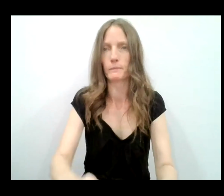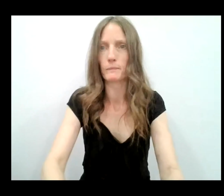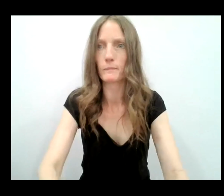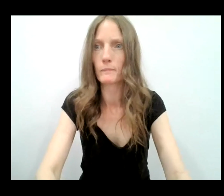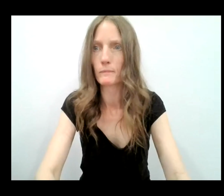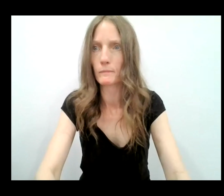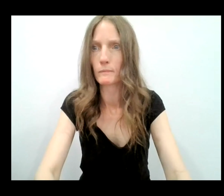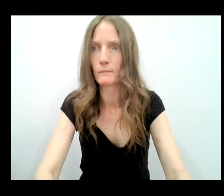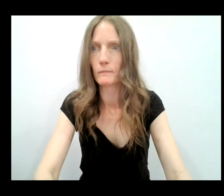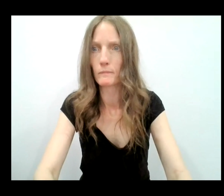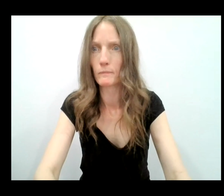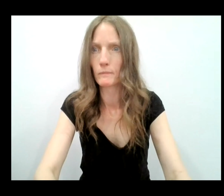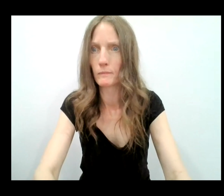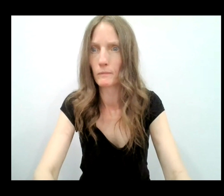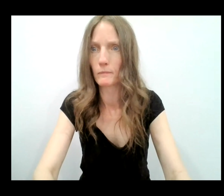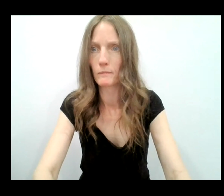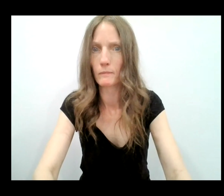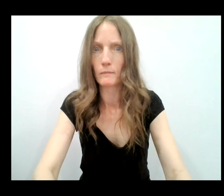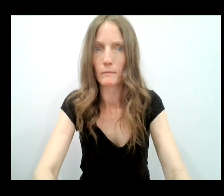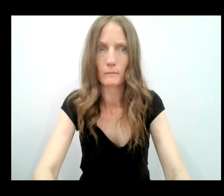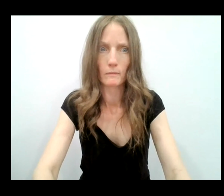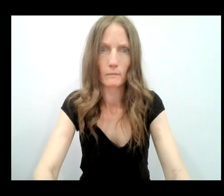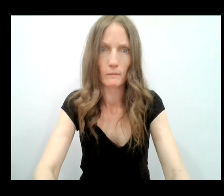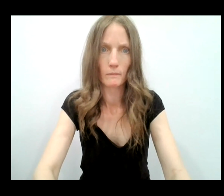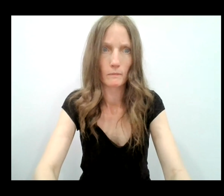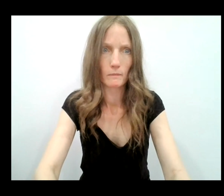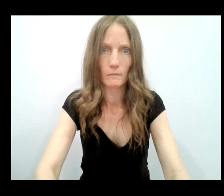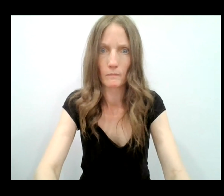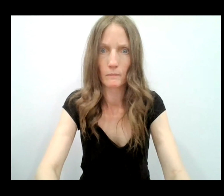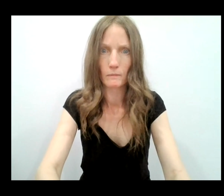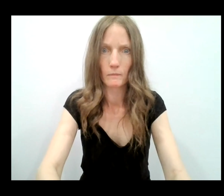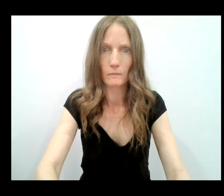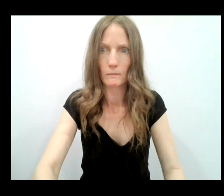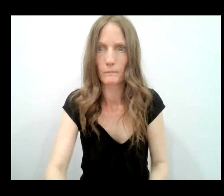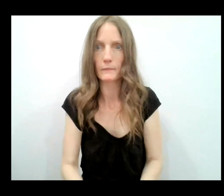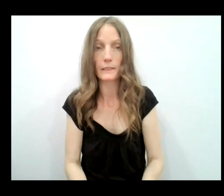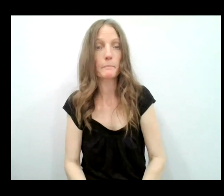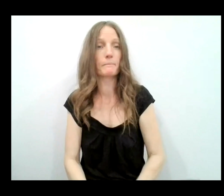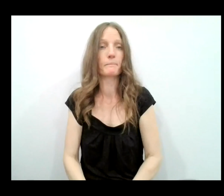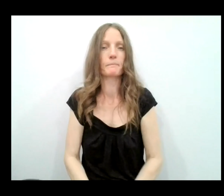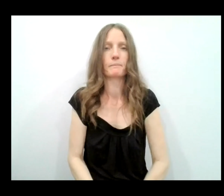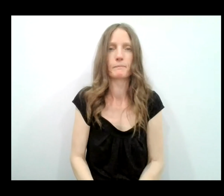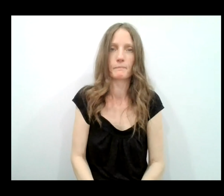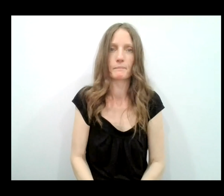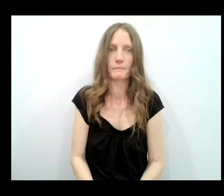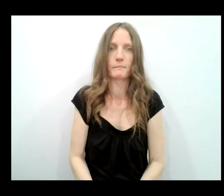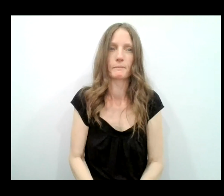Okay. Perfect. So Karen and Jessica, are you ready to go? Yep.